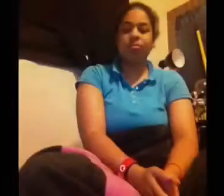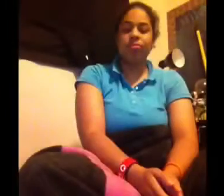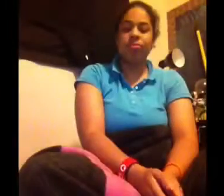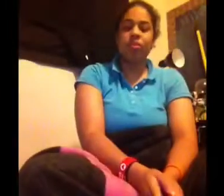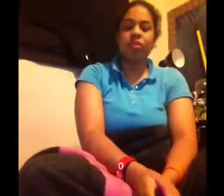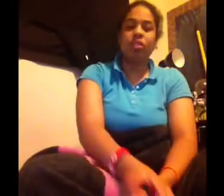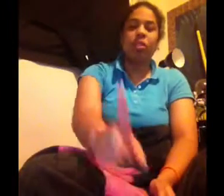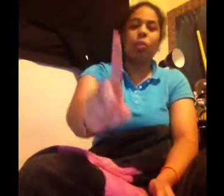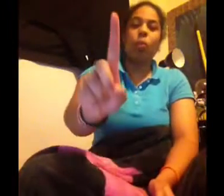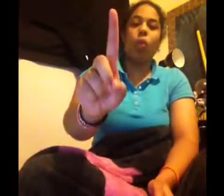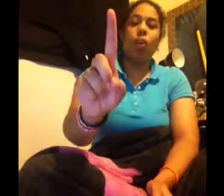1